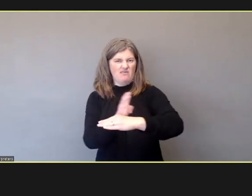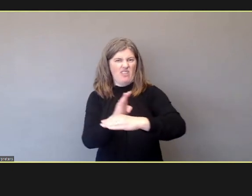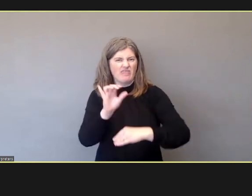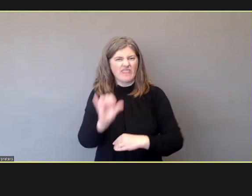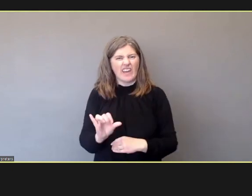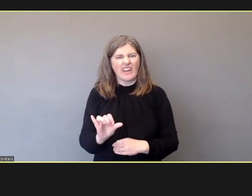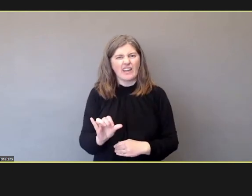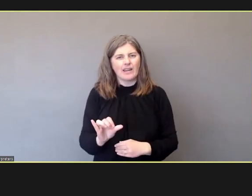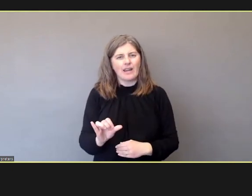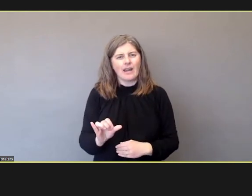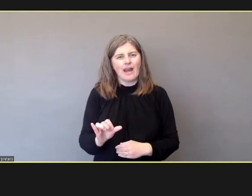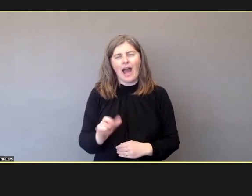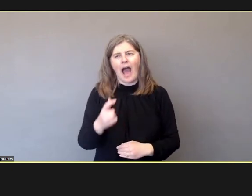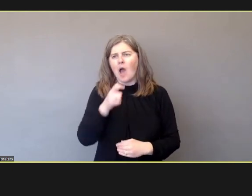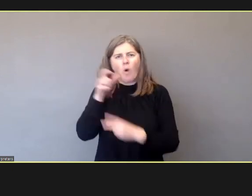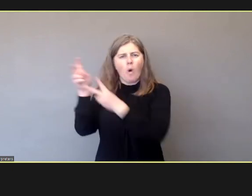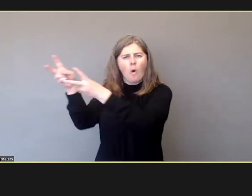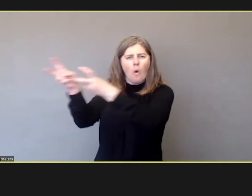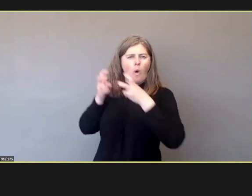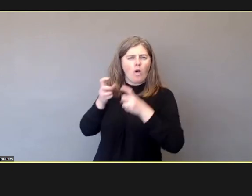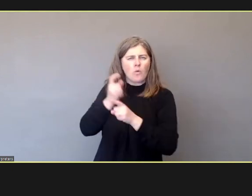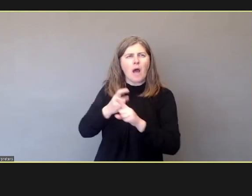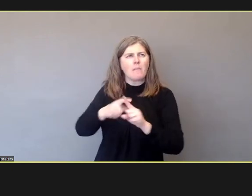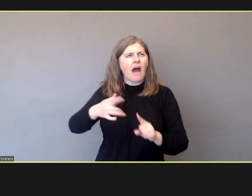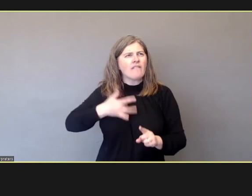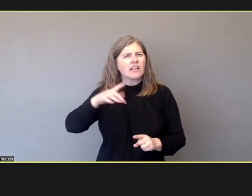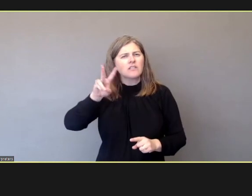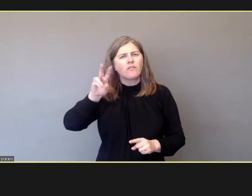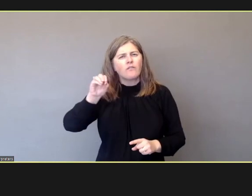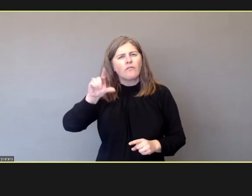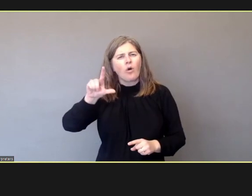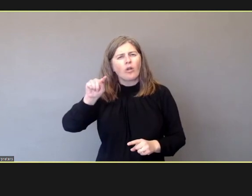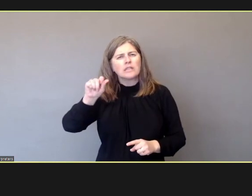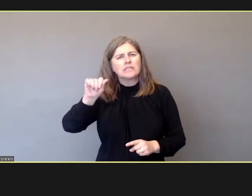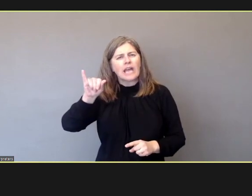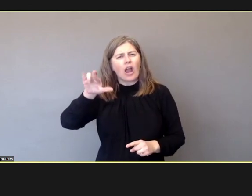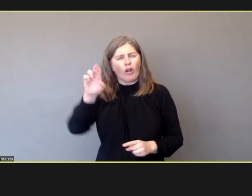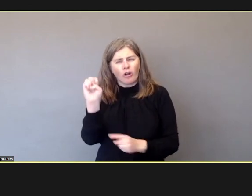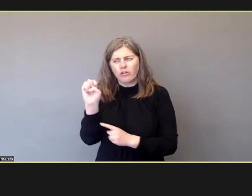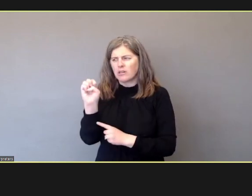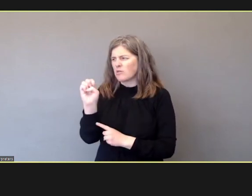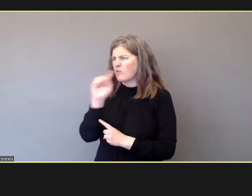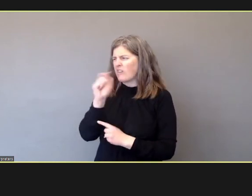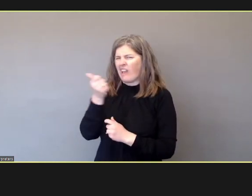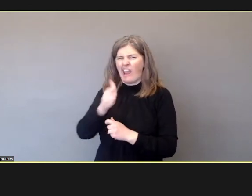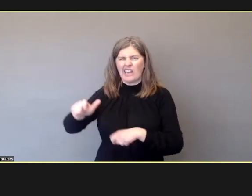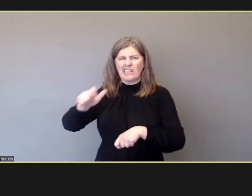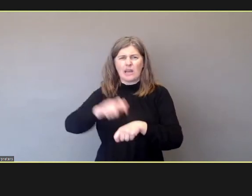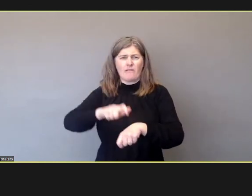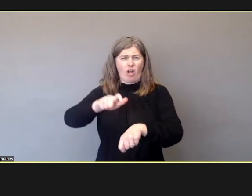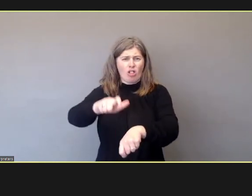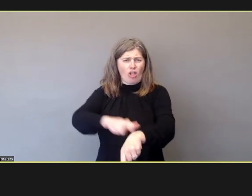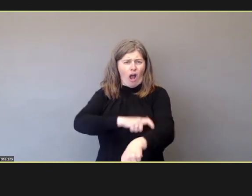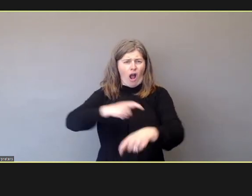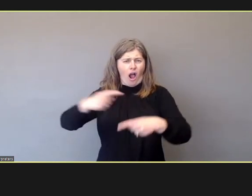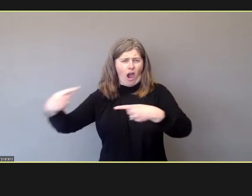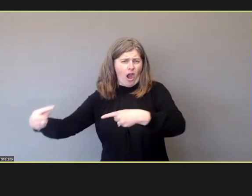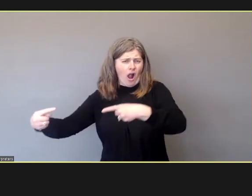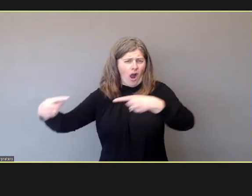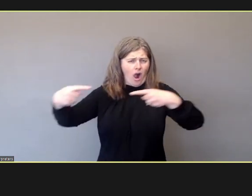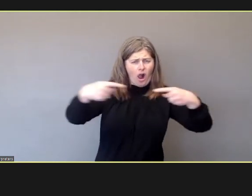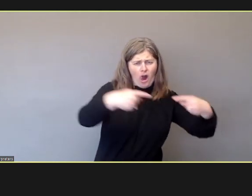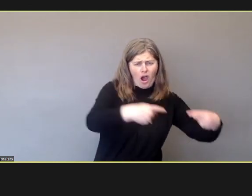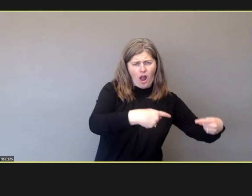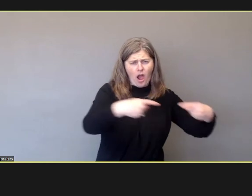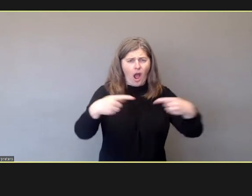I'm not going to get this quote right, but I think it was Voltaire that said, anytime there is a long dispute between